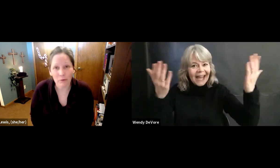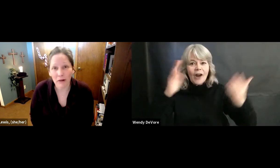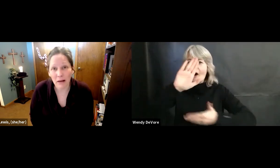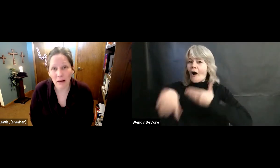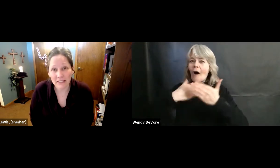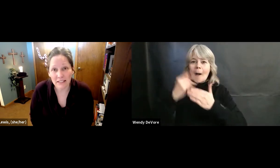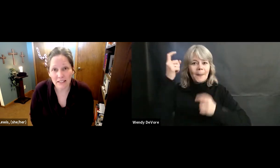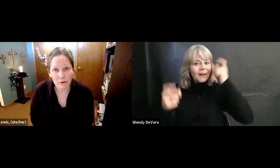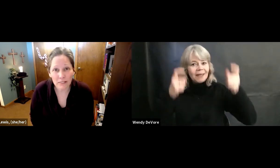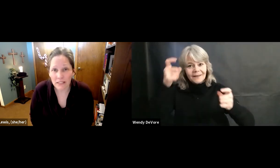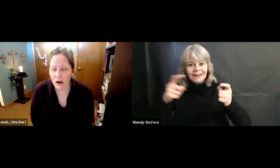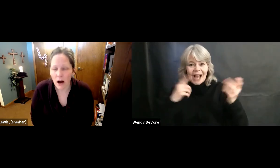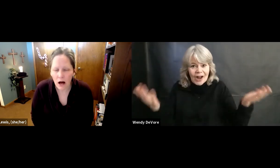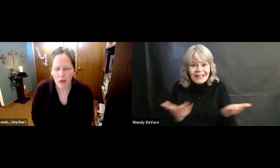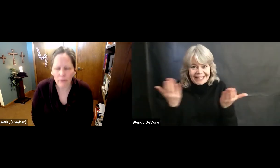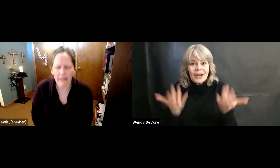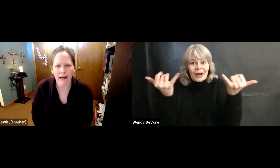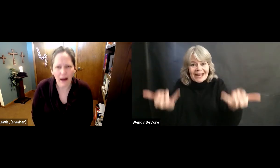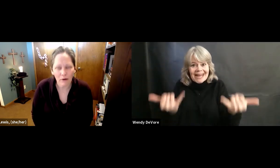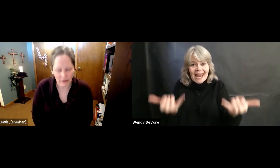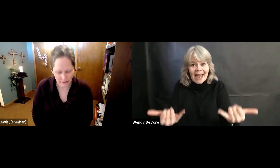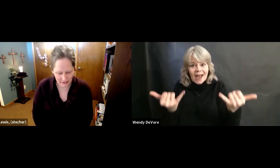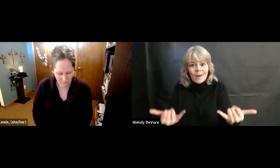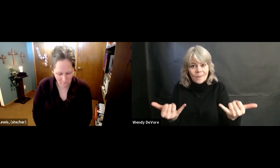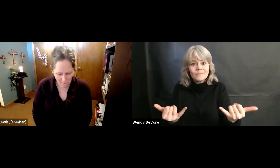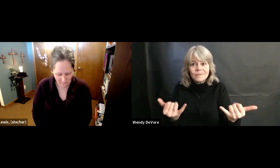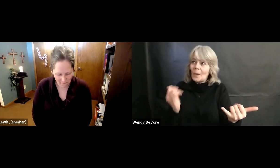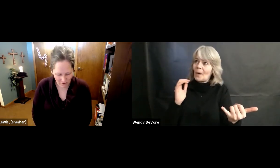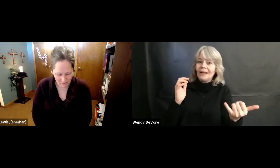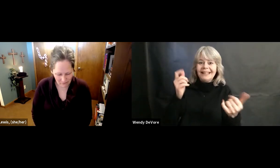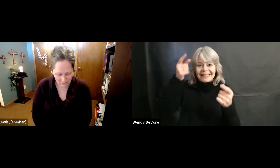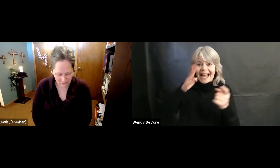all of the promises. Those things are already ours.